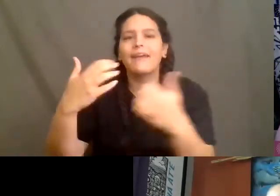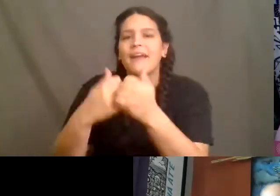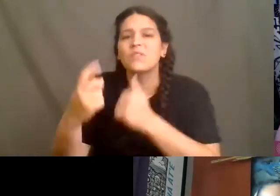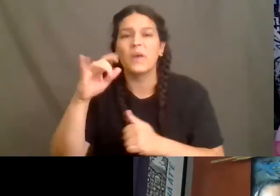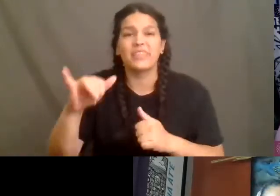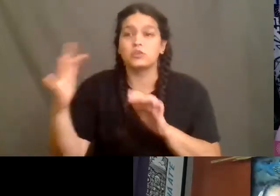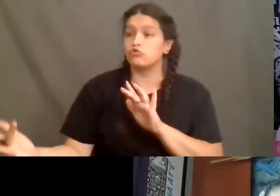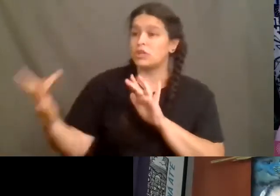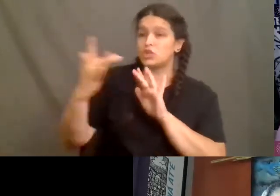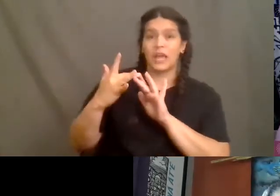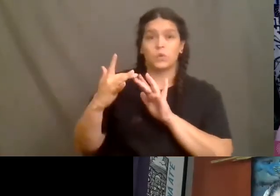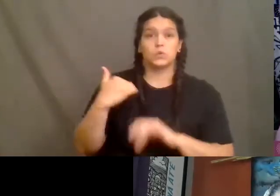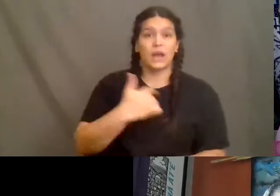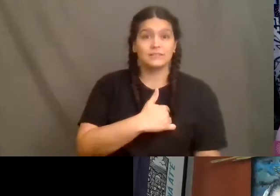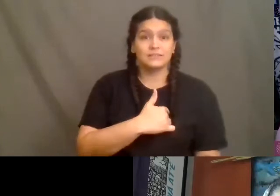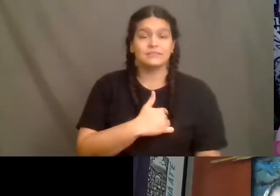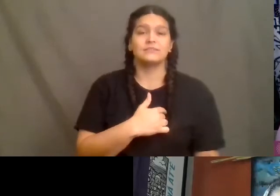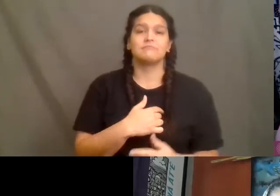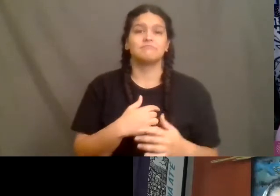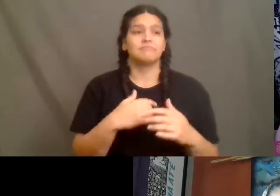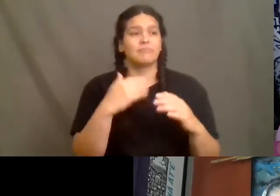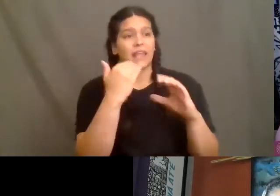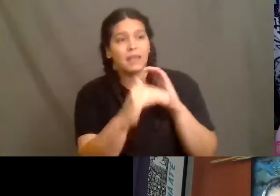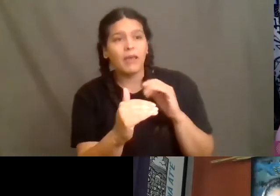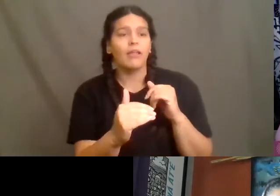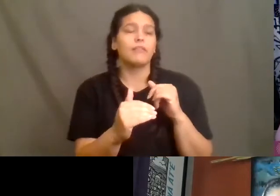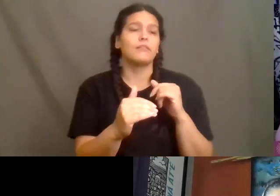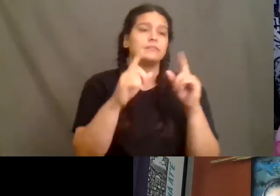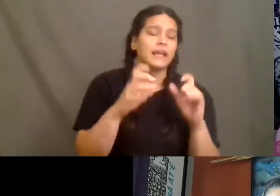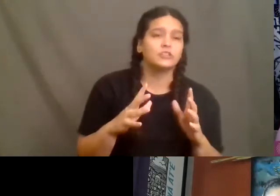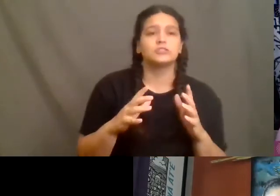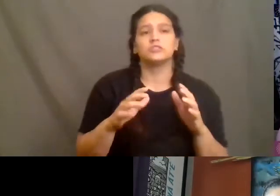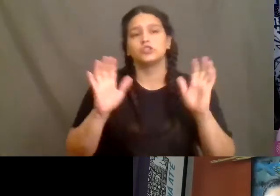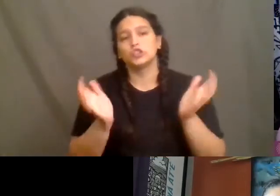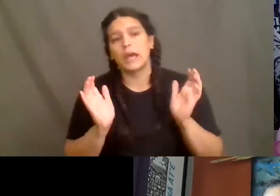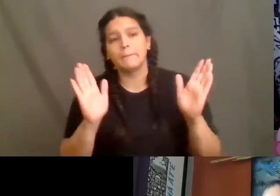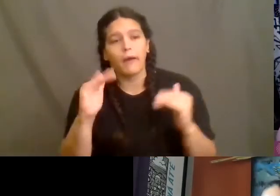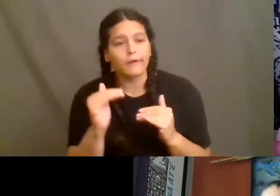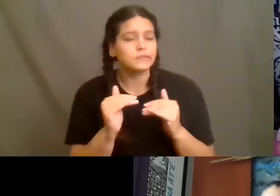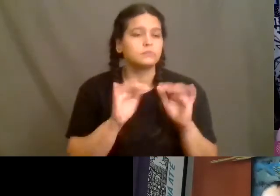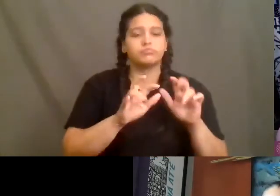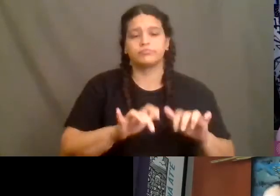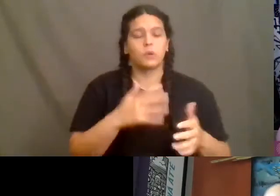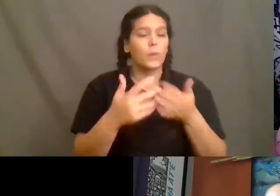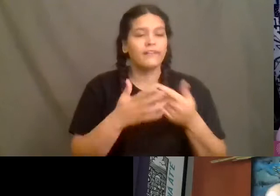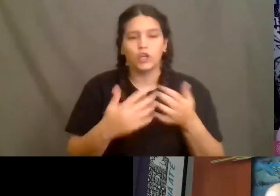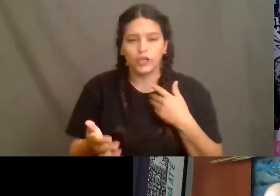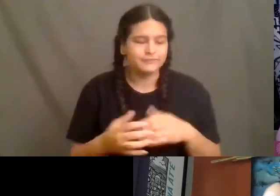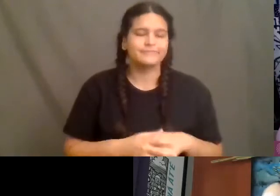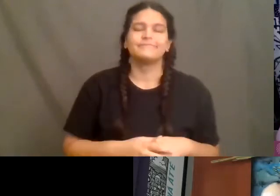to us via email, text, chat box, and et cetera, et cetera. So this evening, we